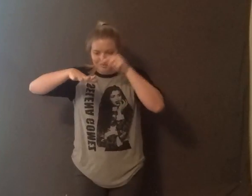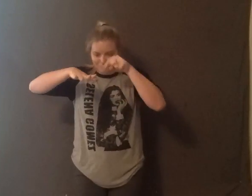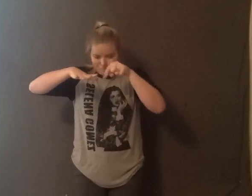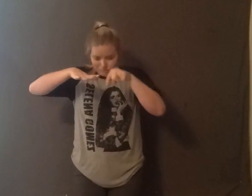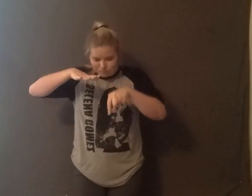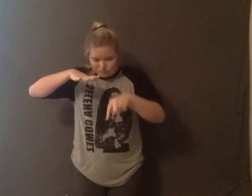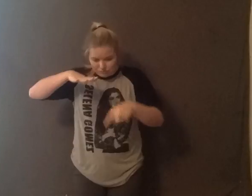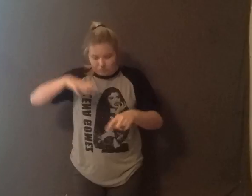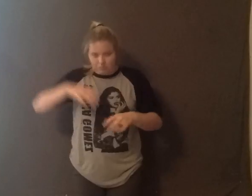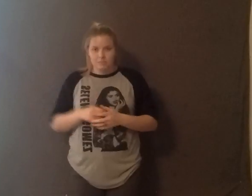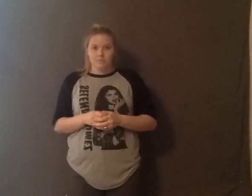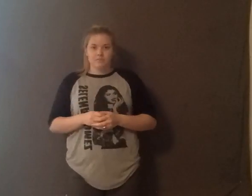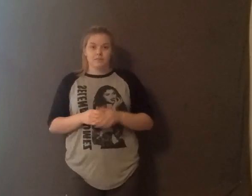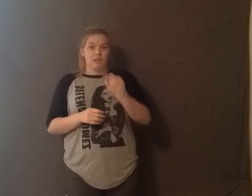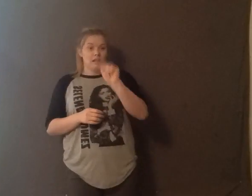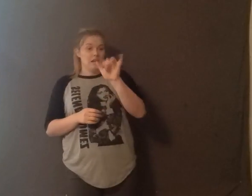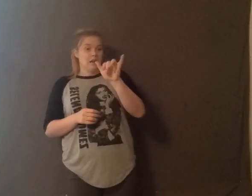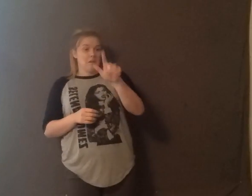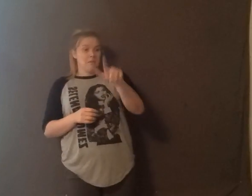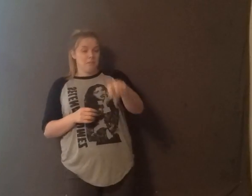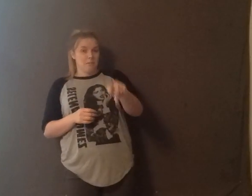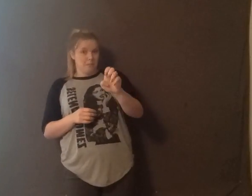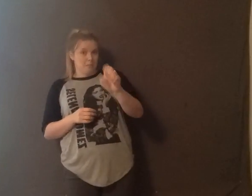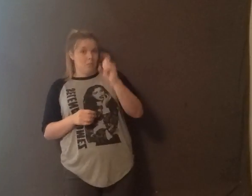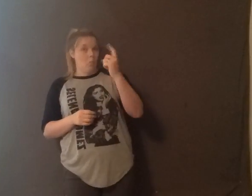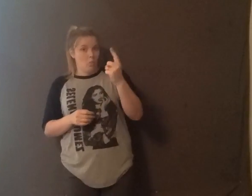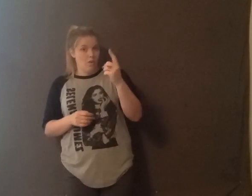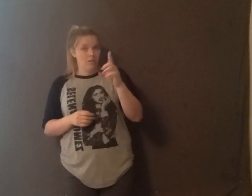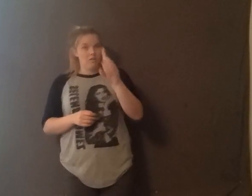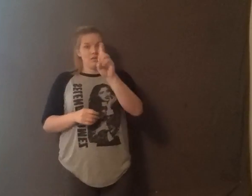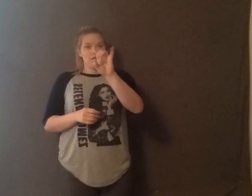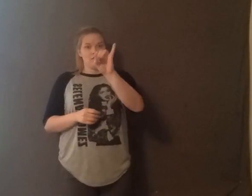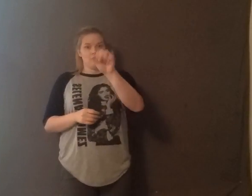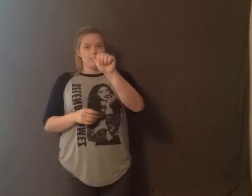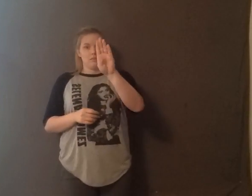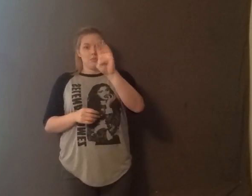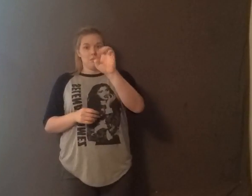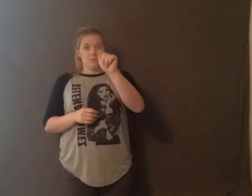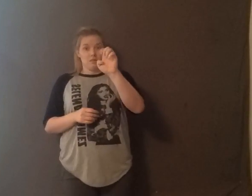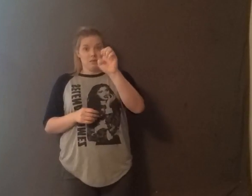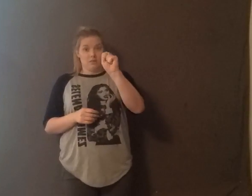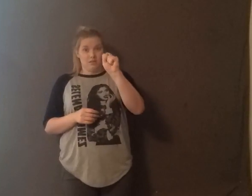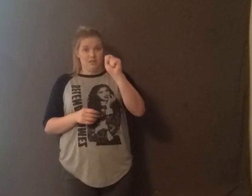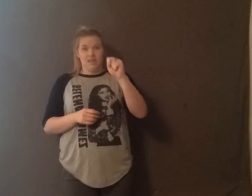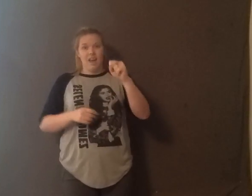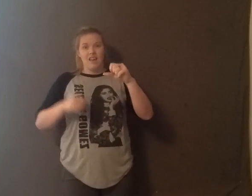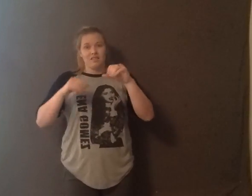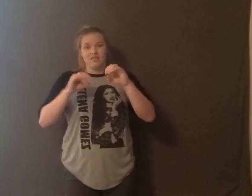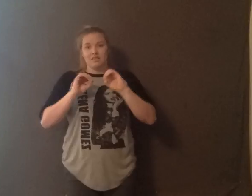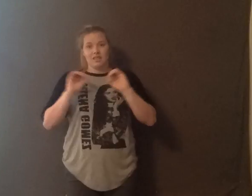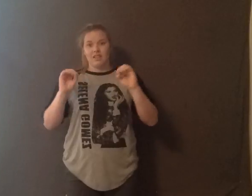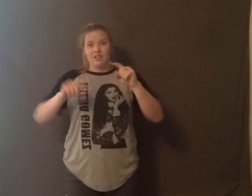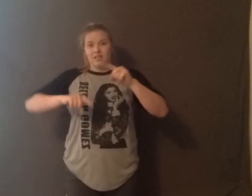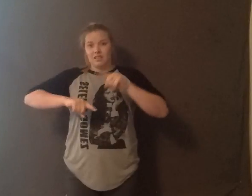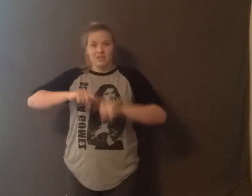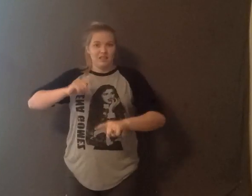prevention for type 1 diabetes, but then I did research and came across countless studies referencing the link between exposure to dairy at a young age and